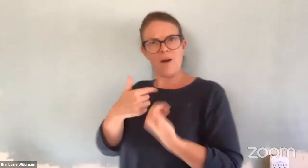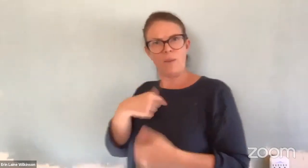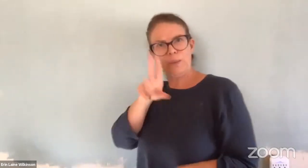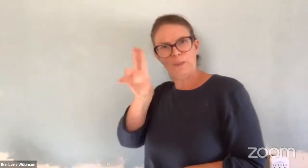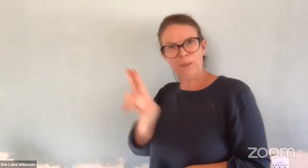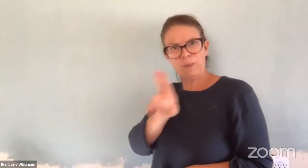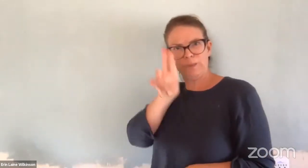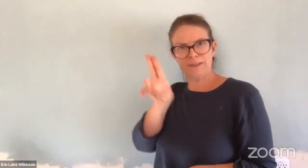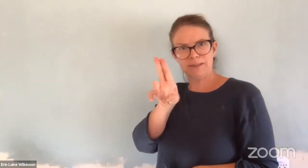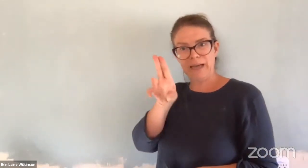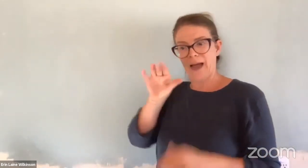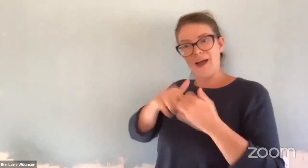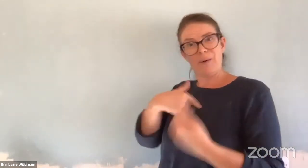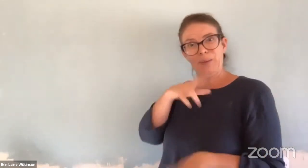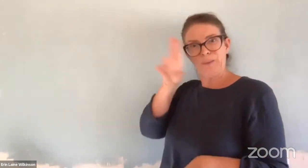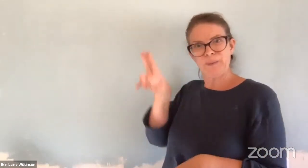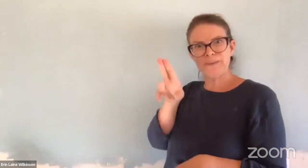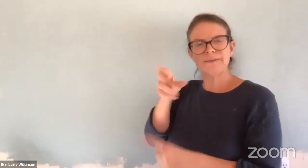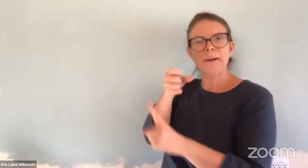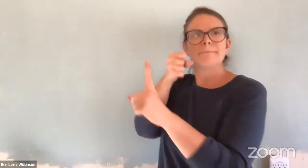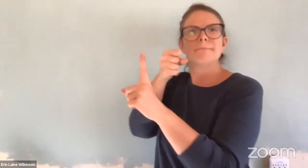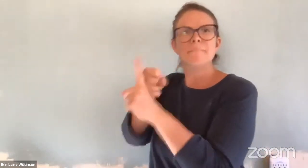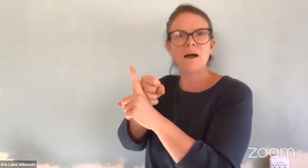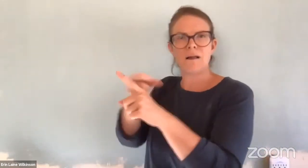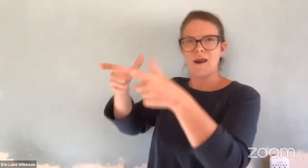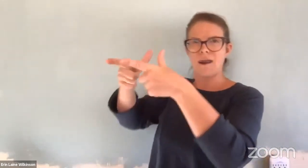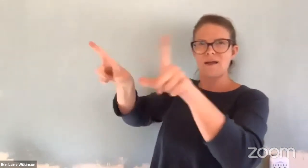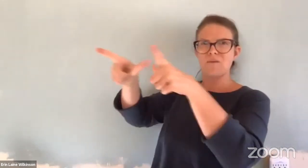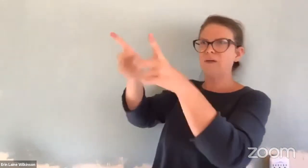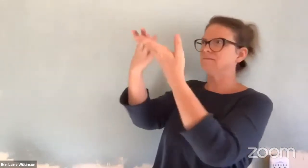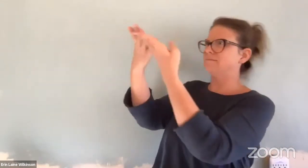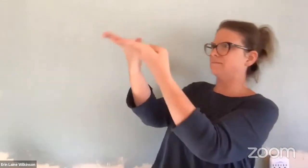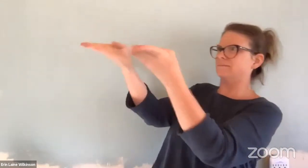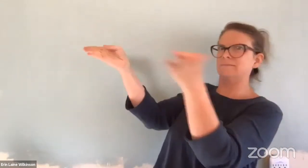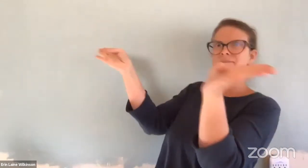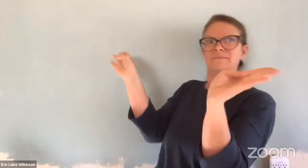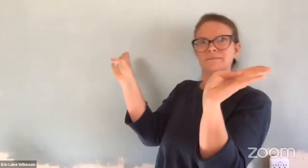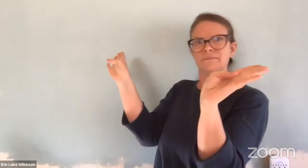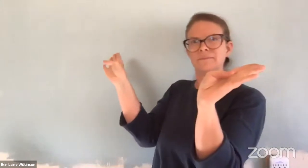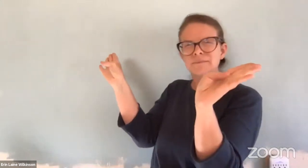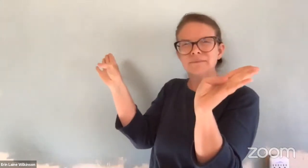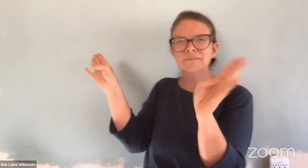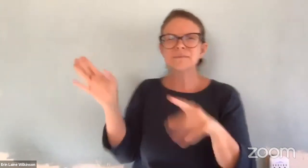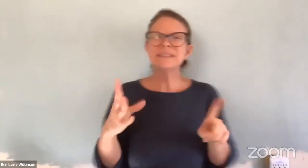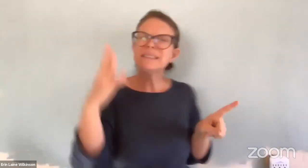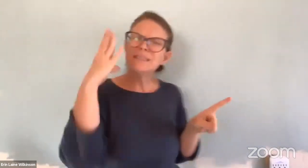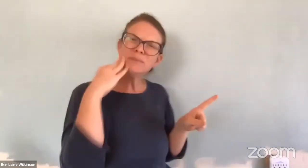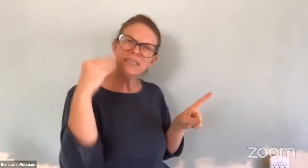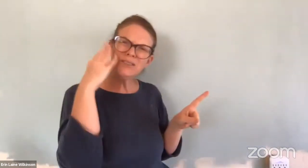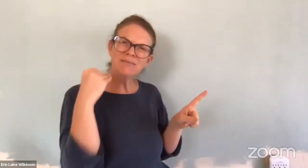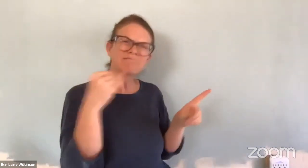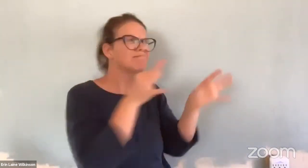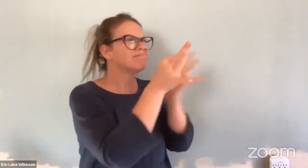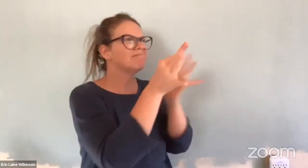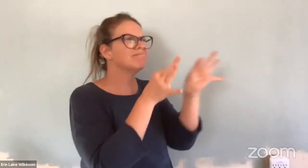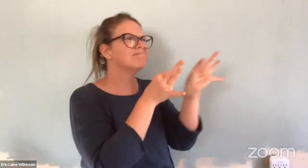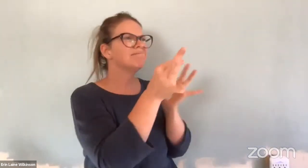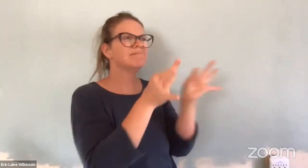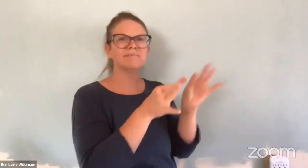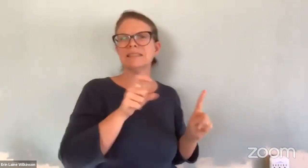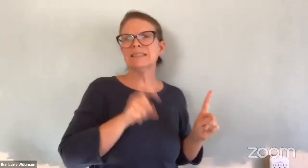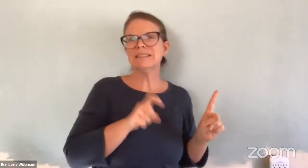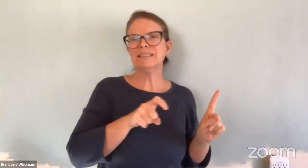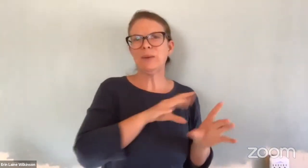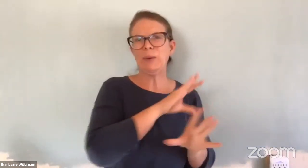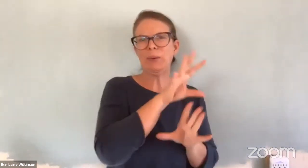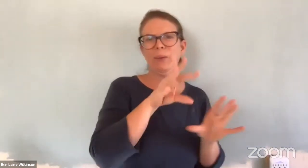general for any person is going to influence language use, which is then going to influence language again in